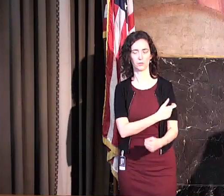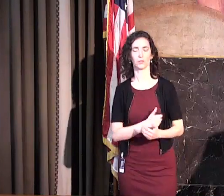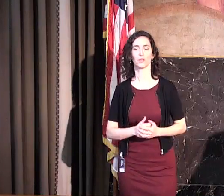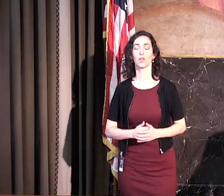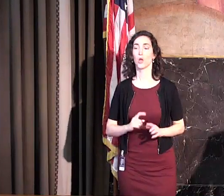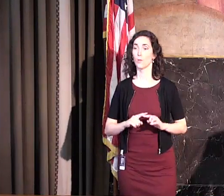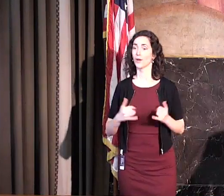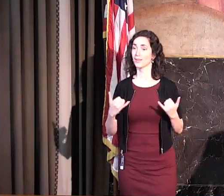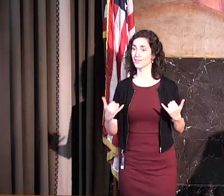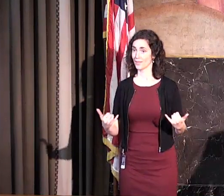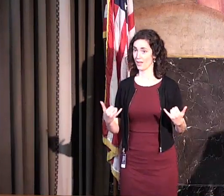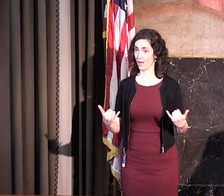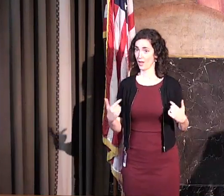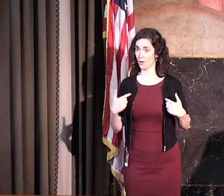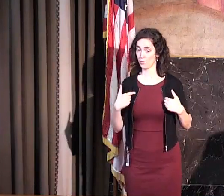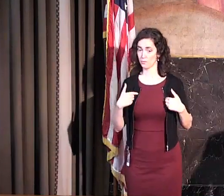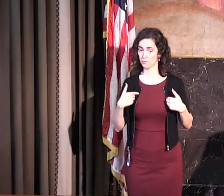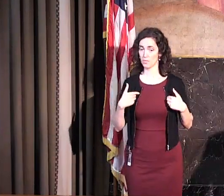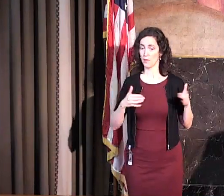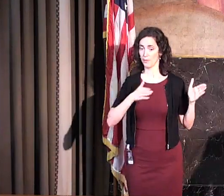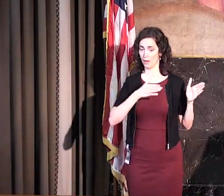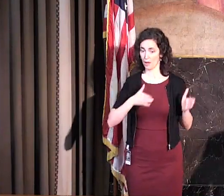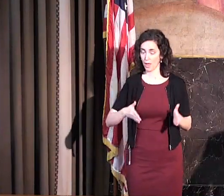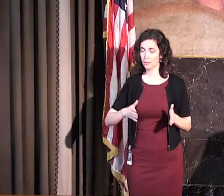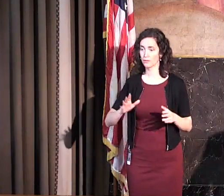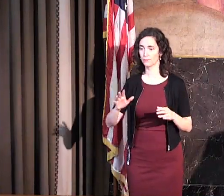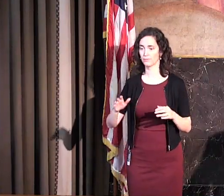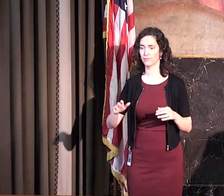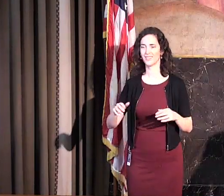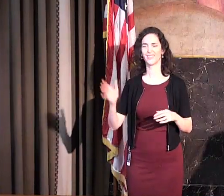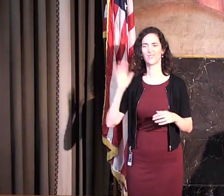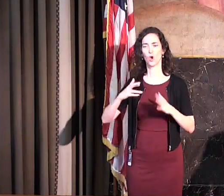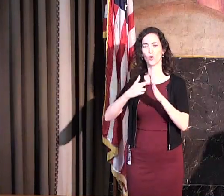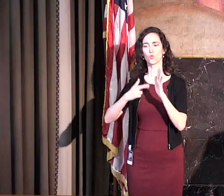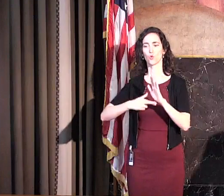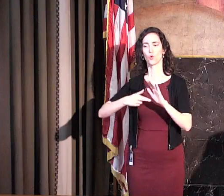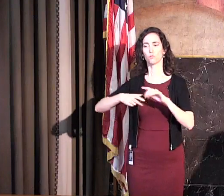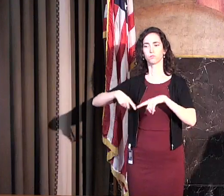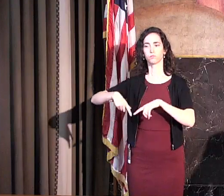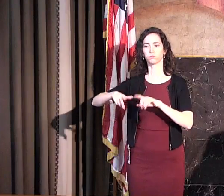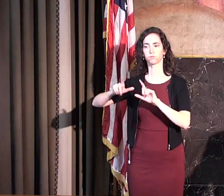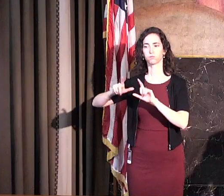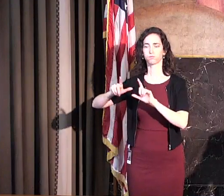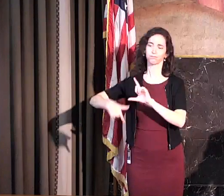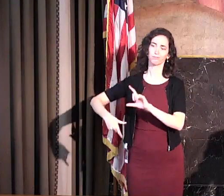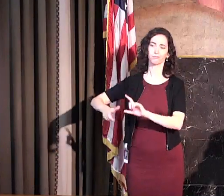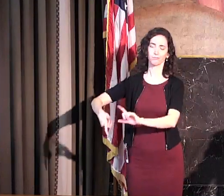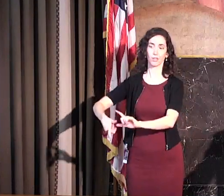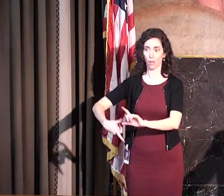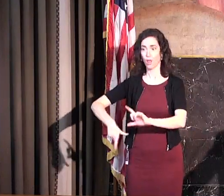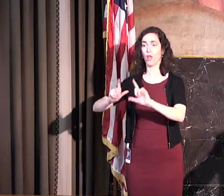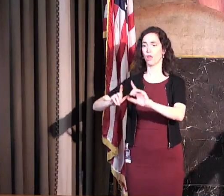I am not considering reimposing any mitigation measures or